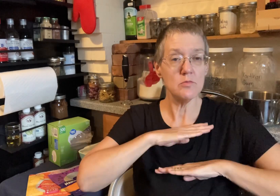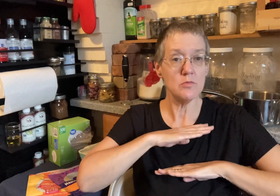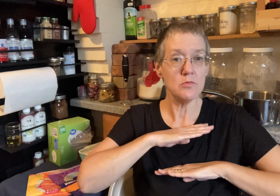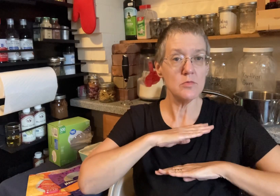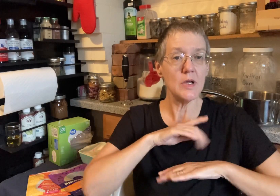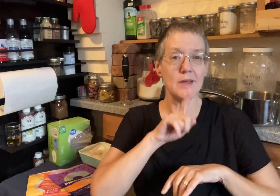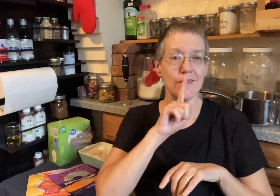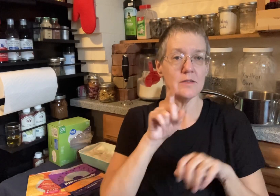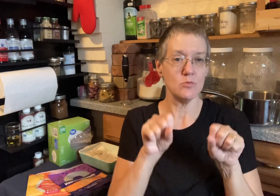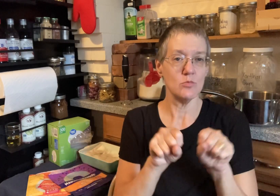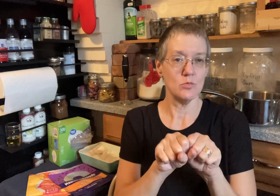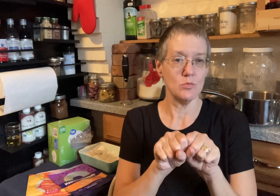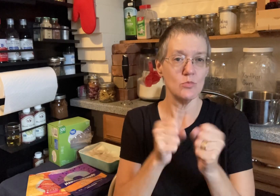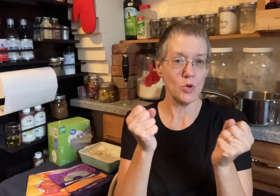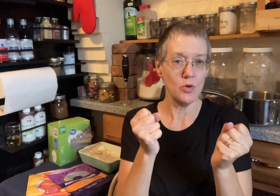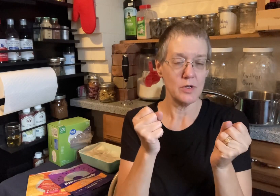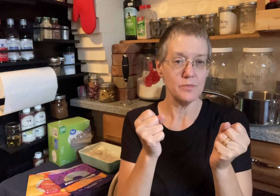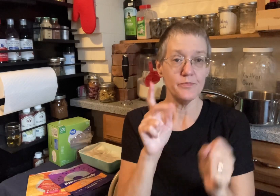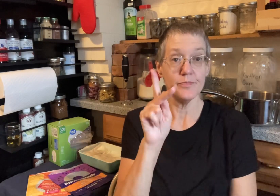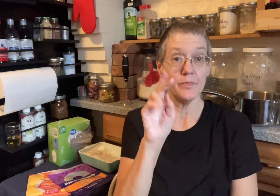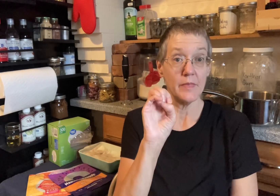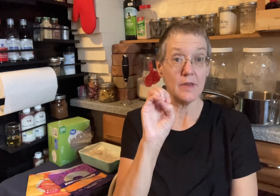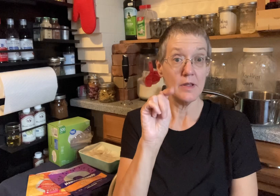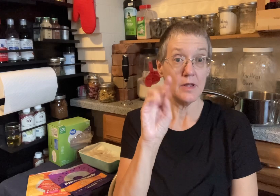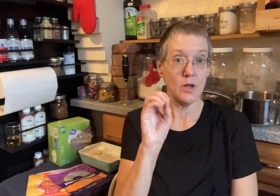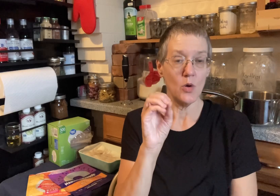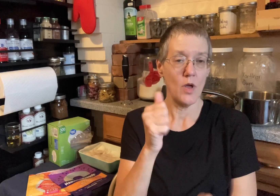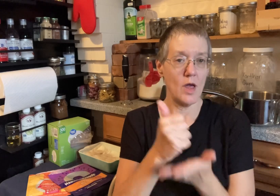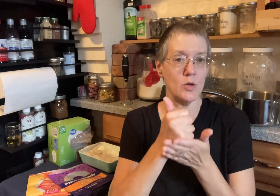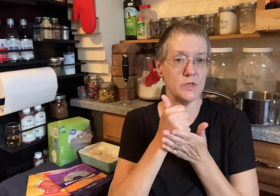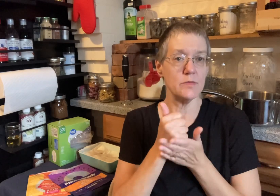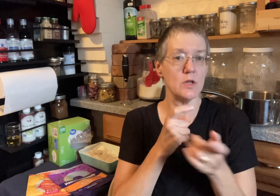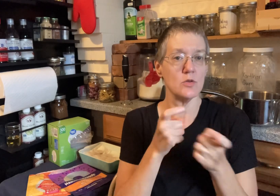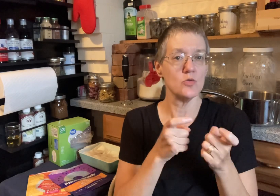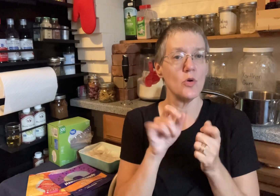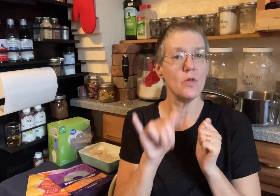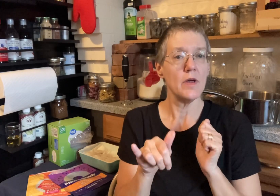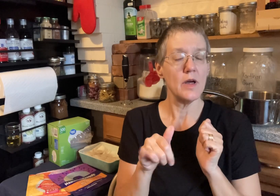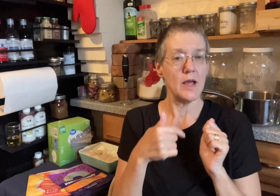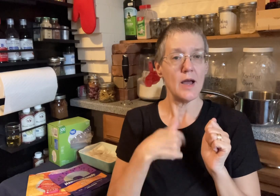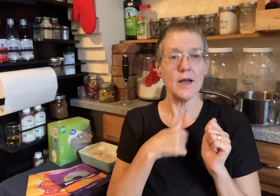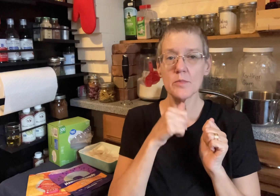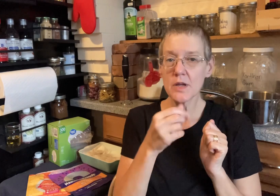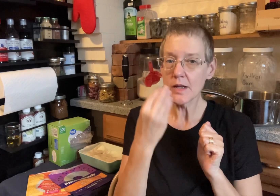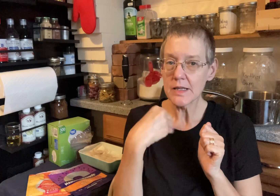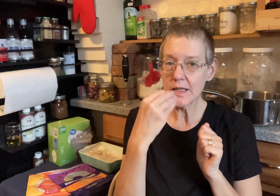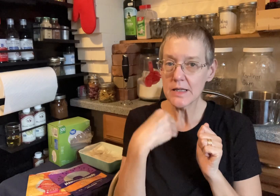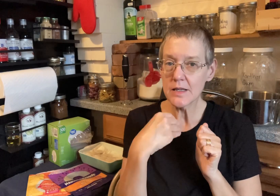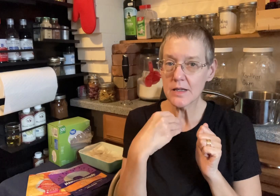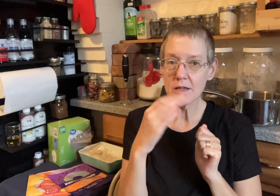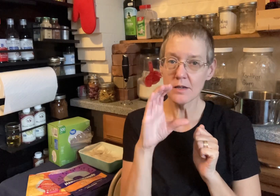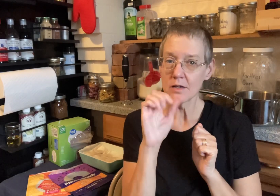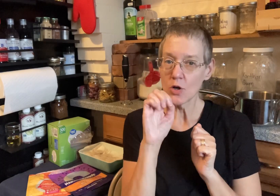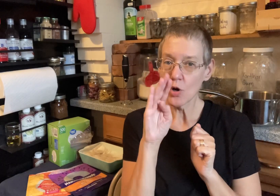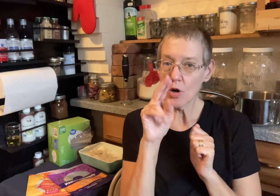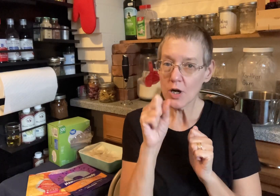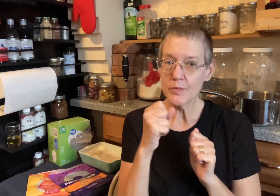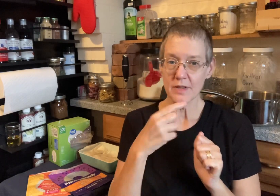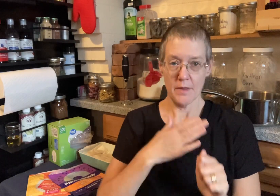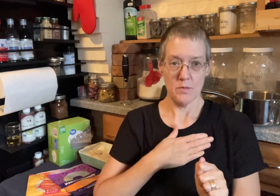It's like the hunger and full mechanism is broken, and keto helps me with that. I'm not